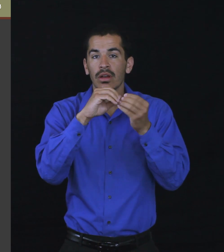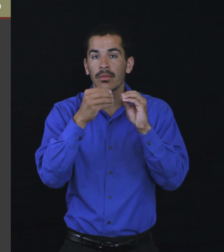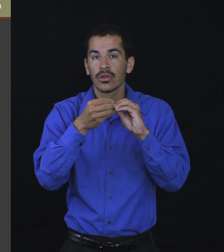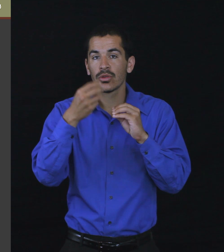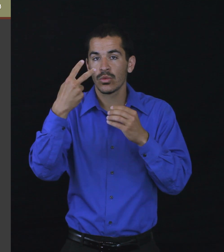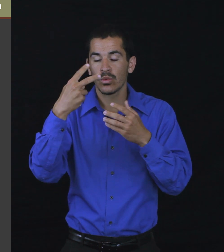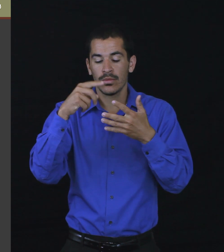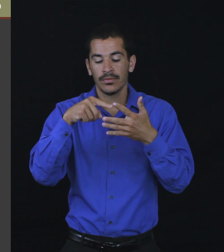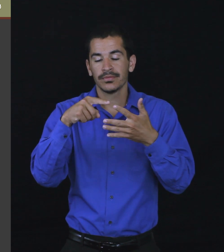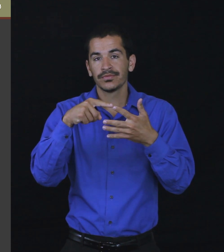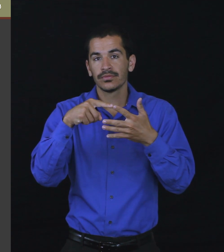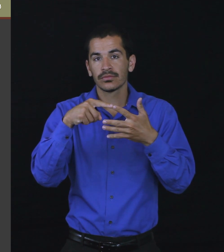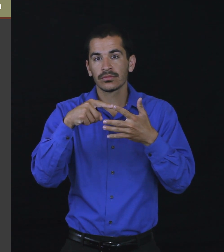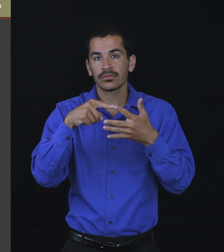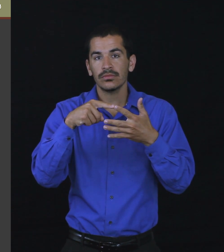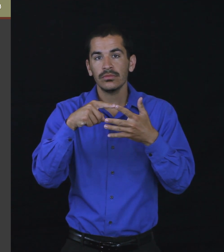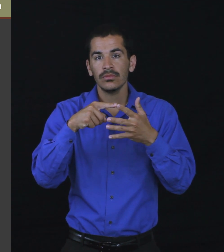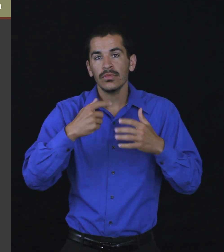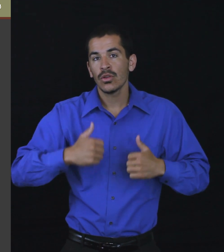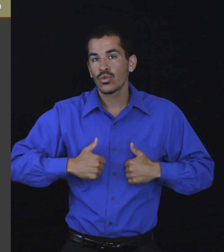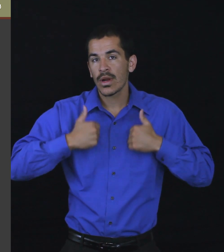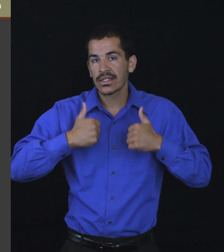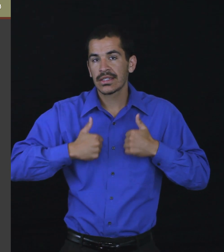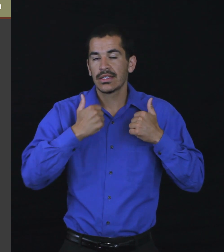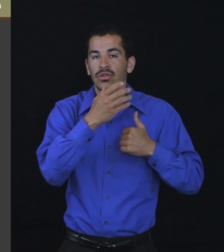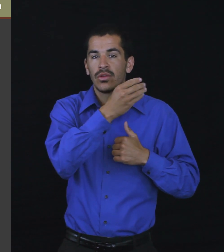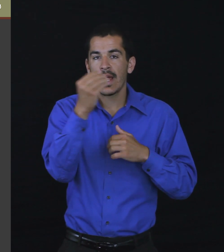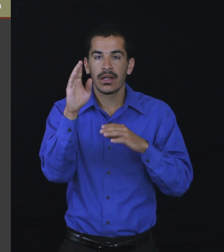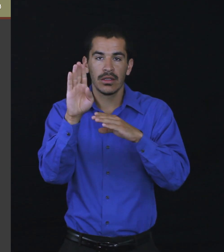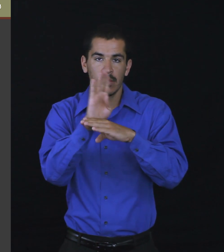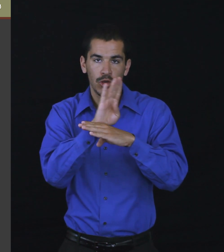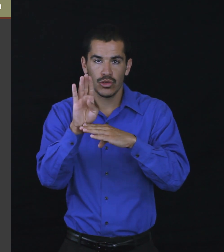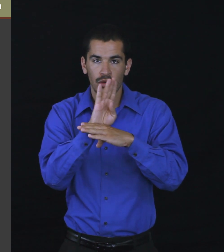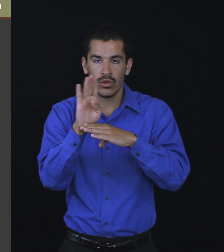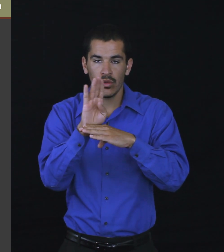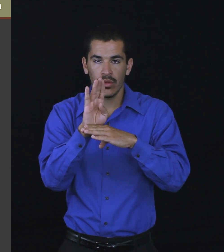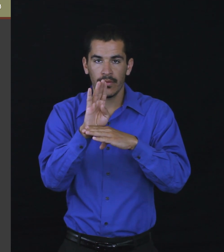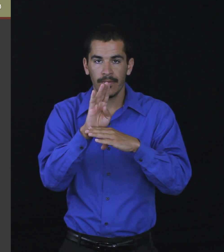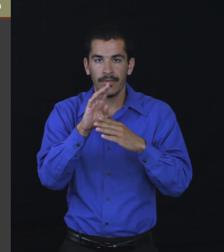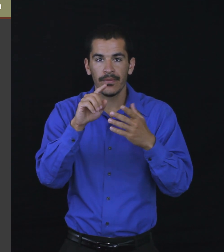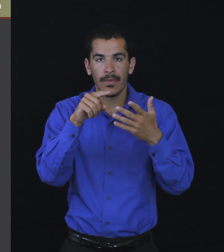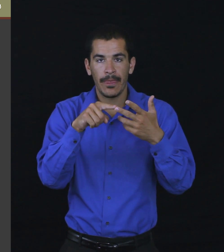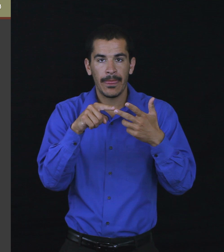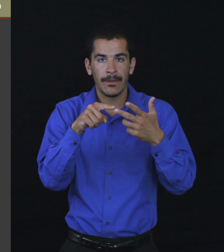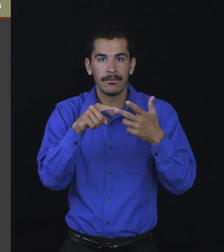Priority 2, residential and commercial.